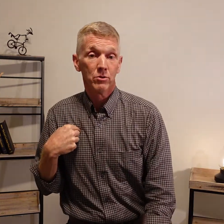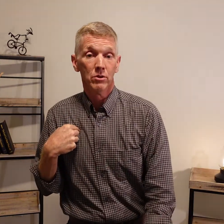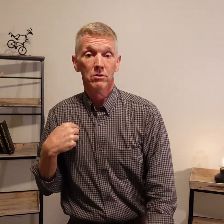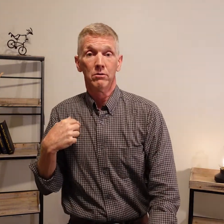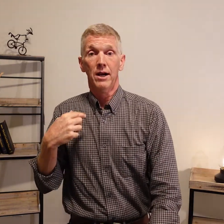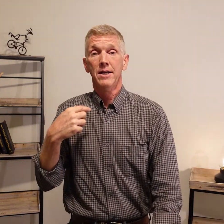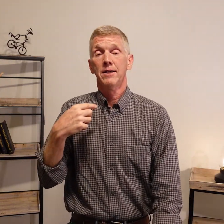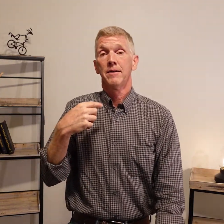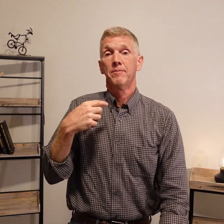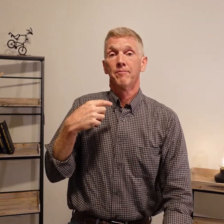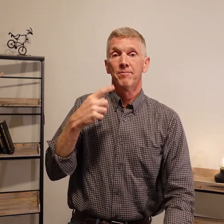school, right?